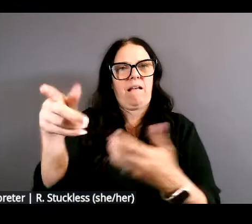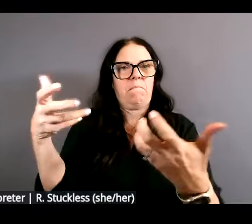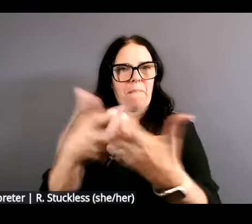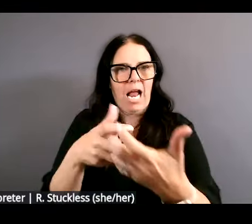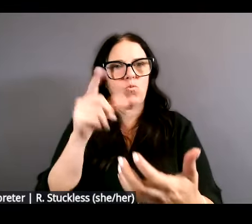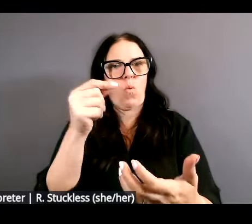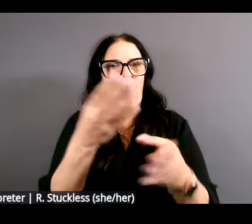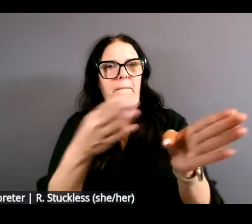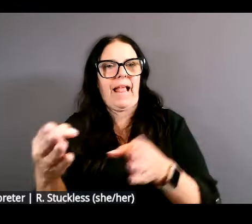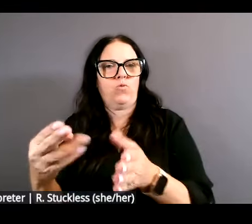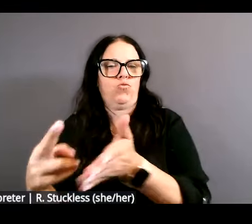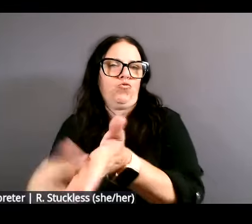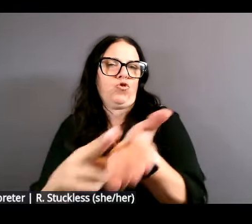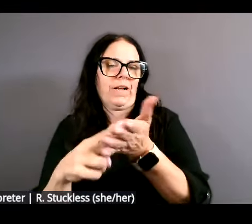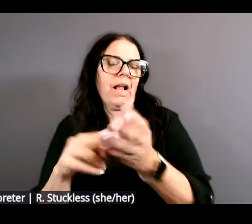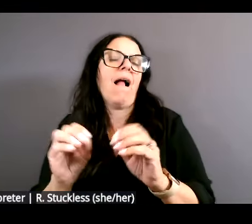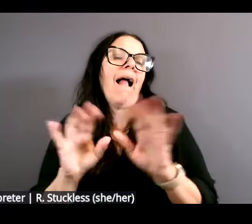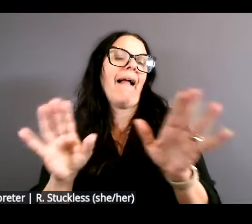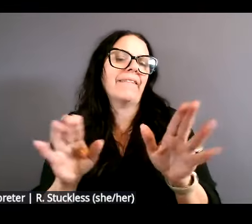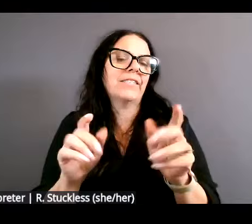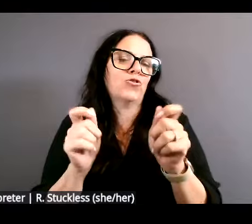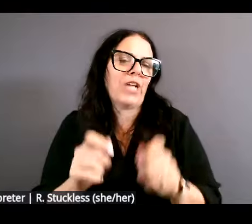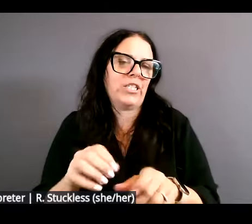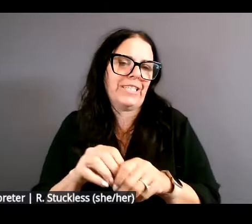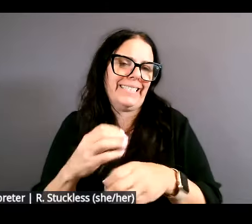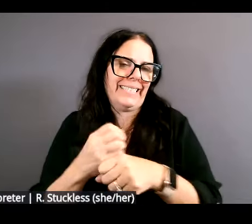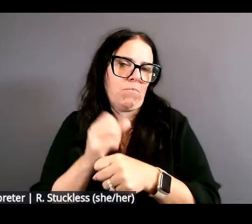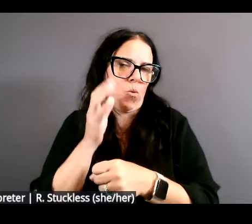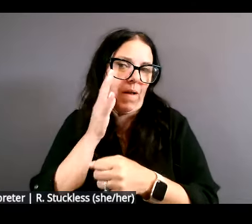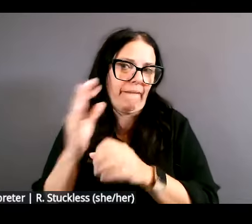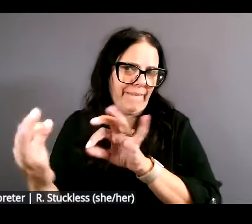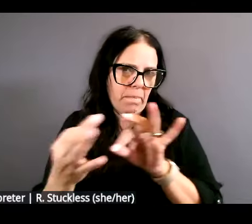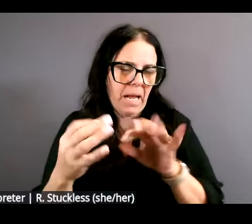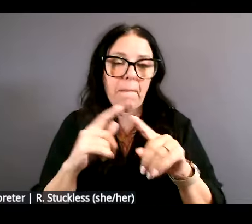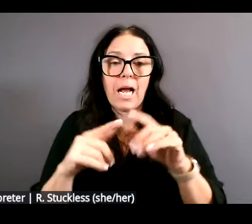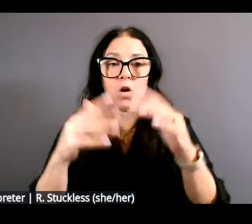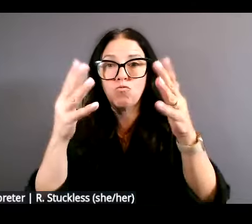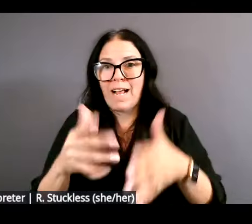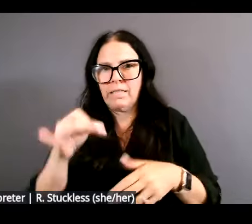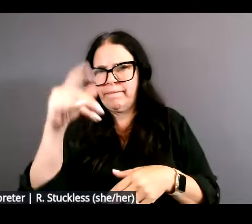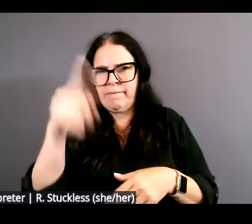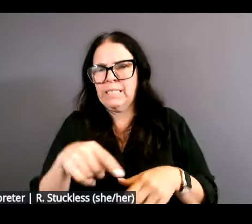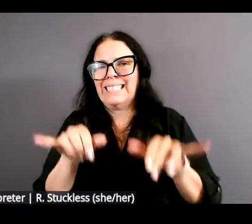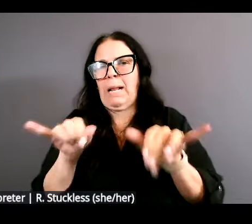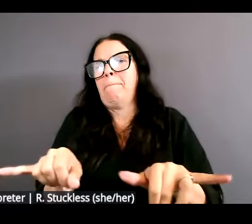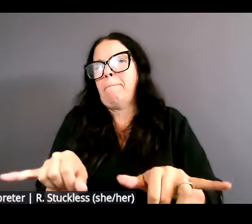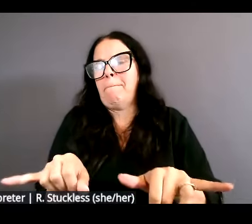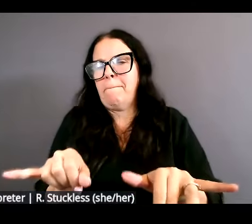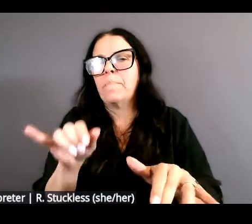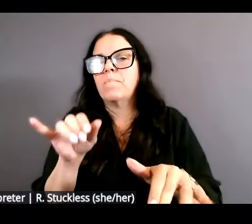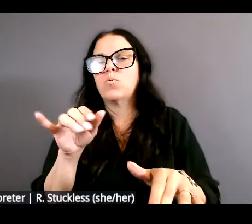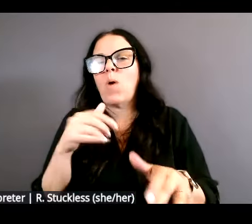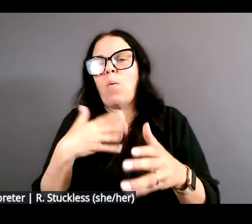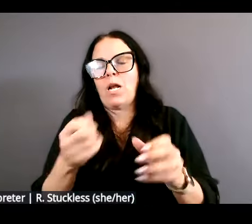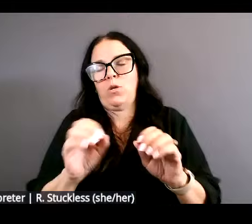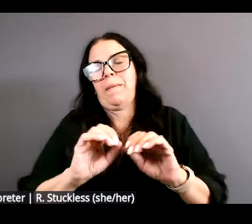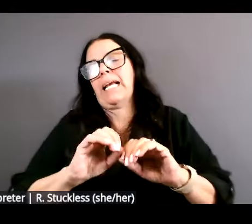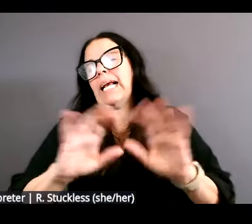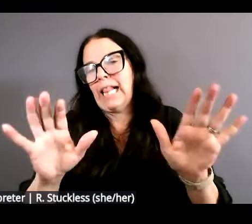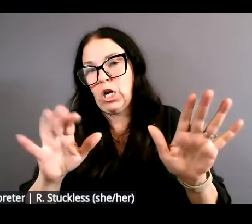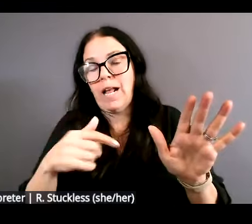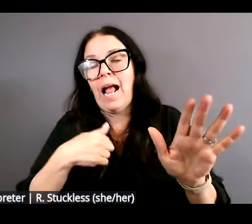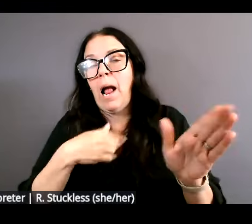minus obviously the changes to the summary language. And I just want to be clear that that request was something I was going to make even